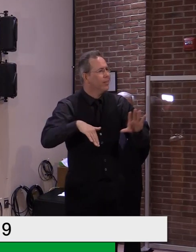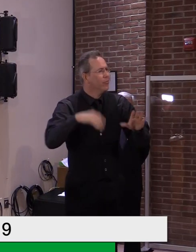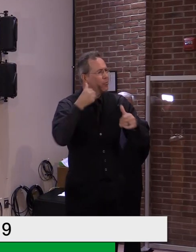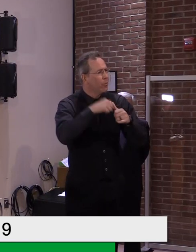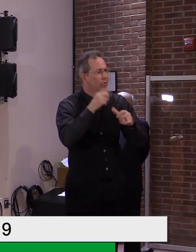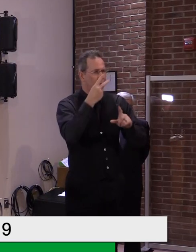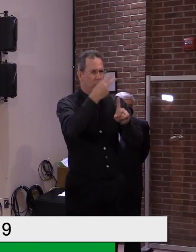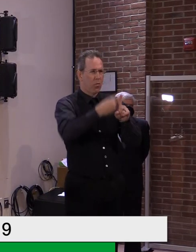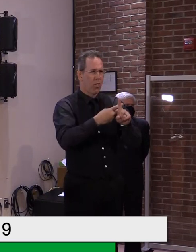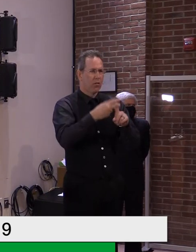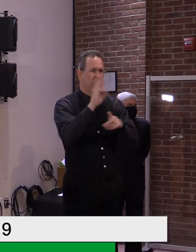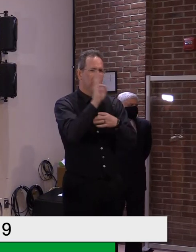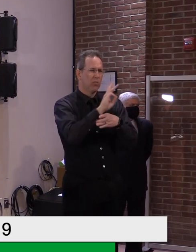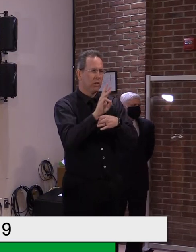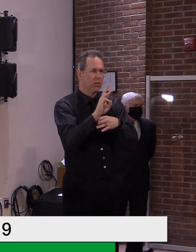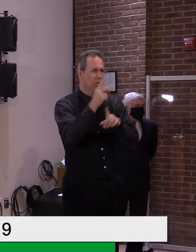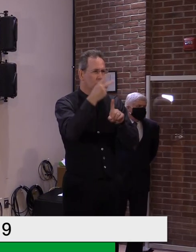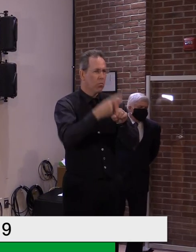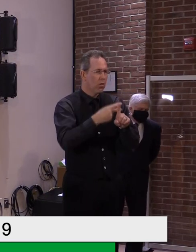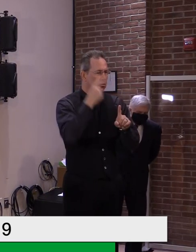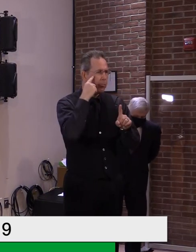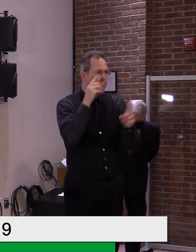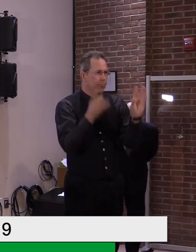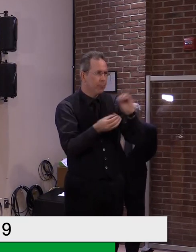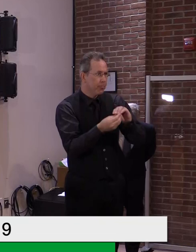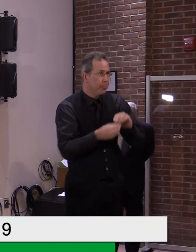Devin, Local 22.